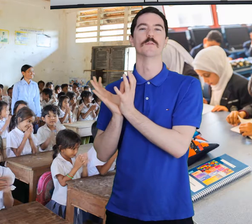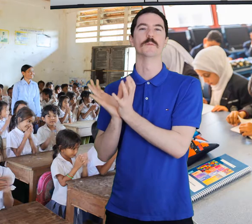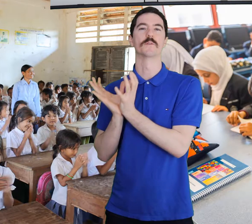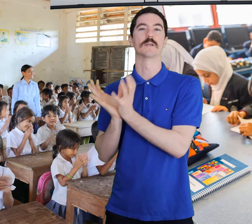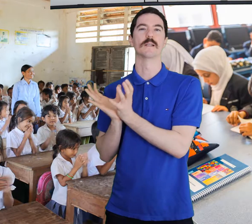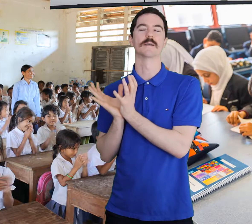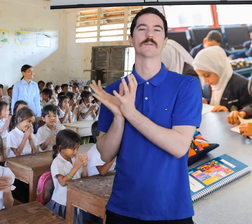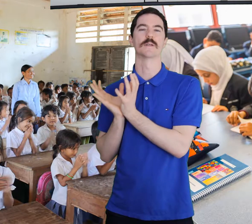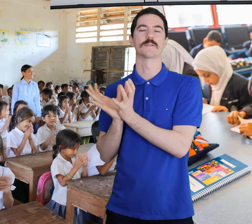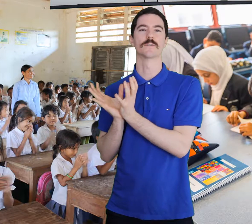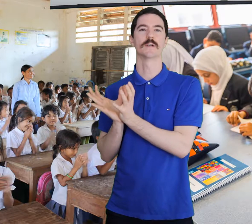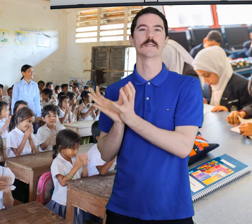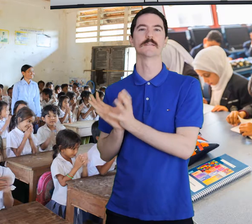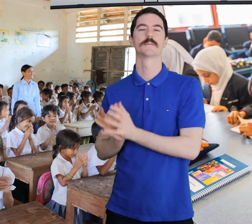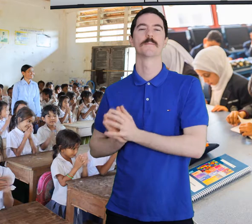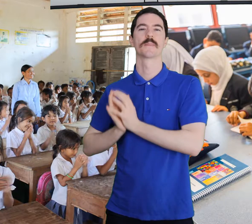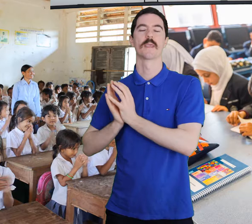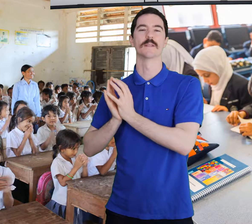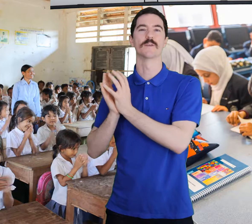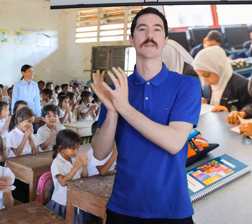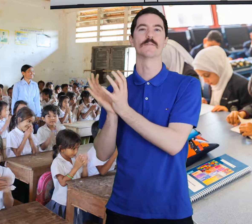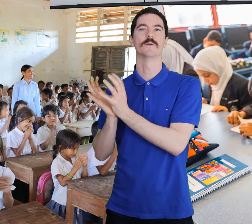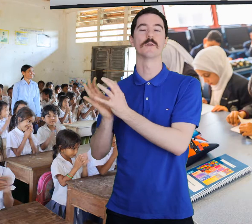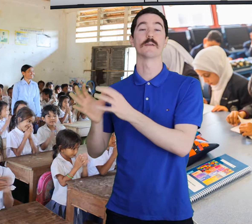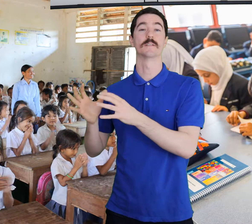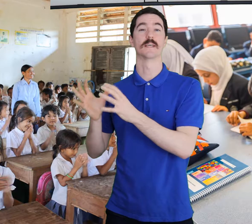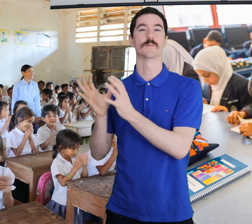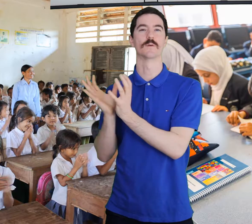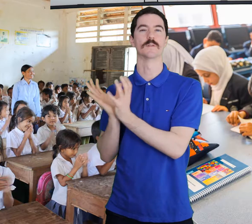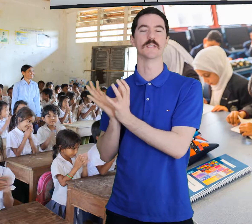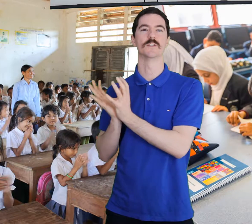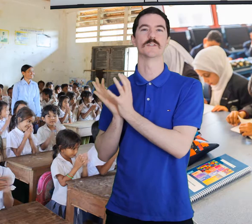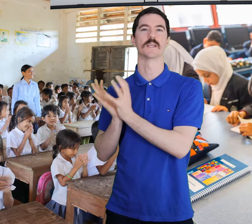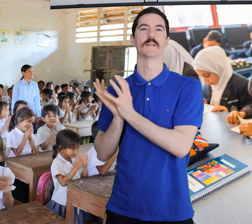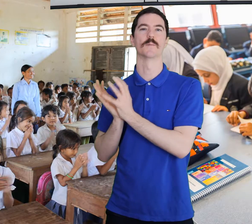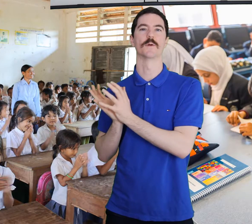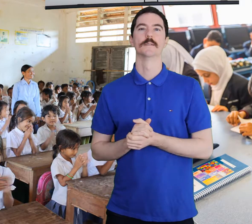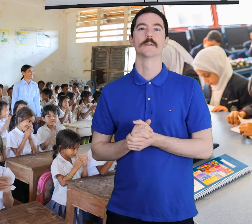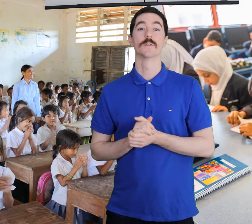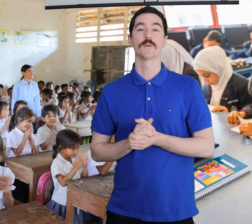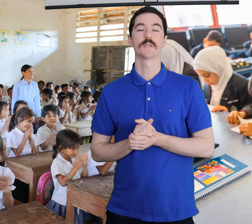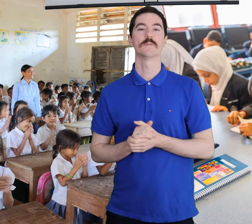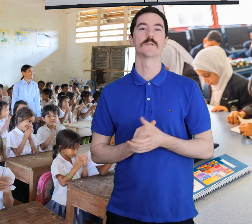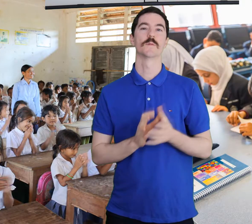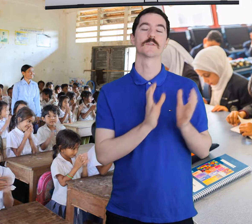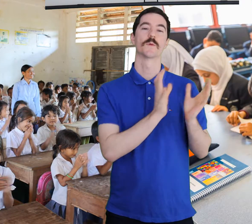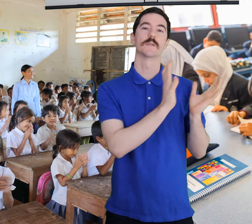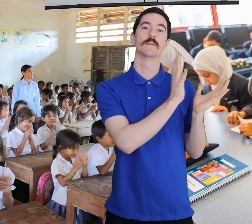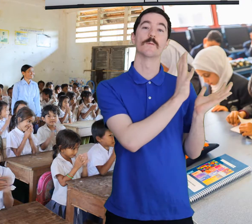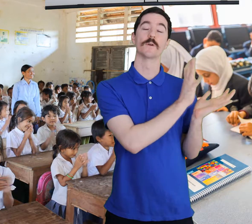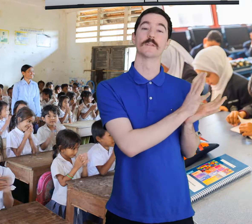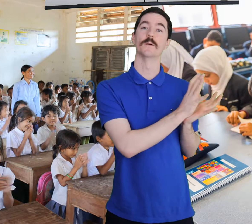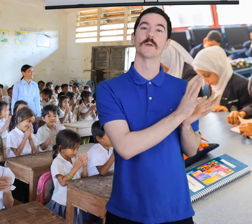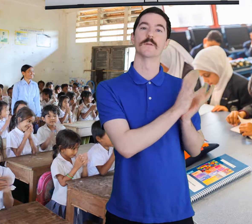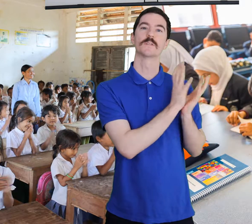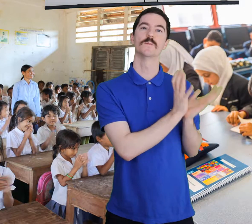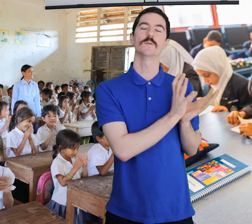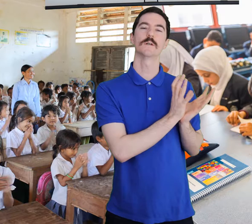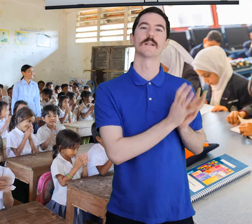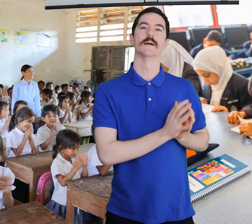familiar class to us Australians. And so therefore you have to take more of a teacher-centered approach. Constructivism, not surprisingly, works a lot better in a smaller class.